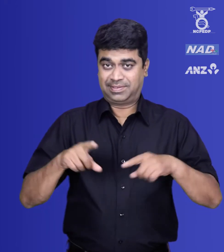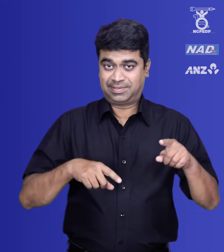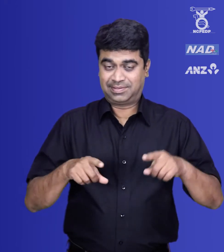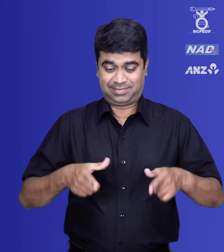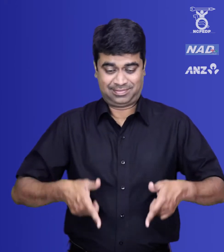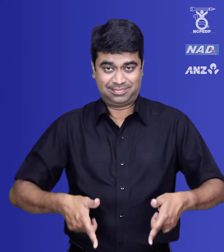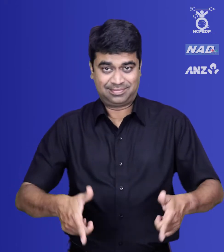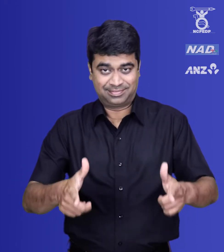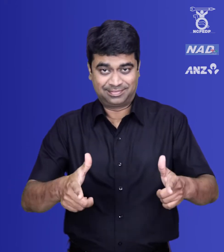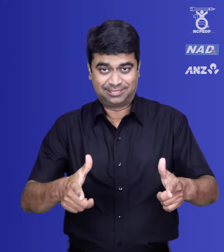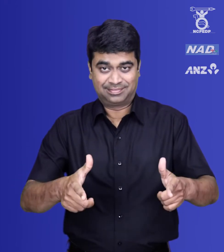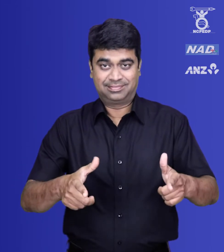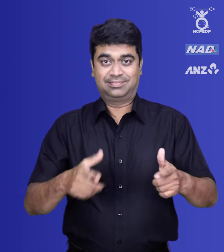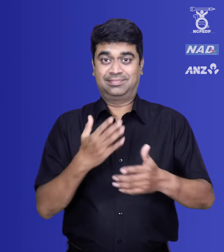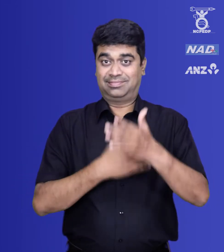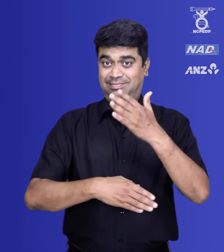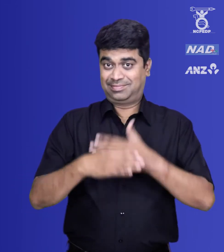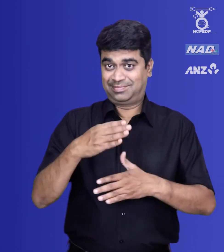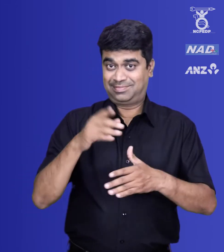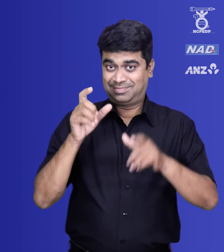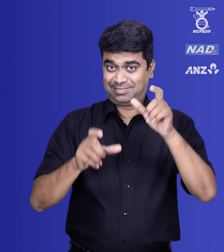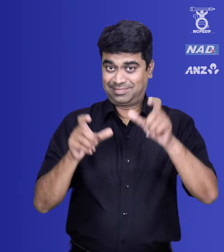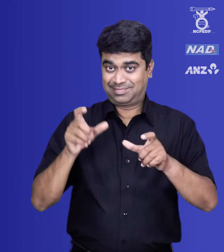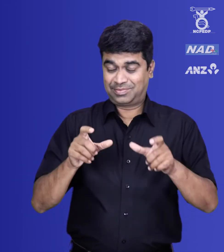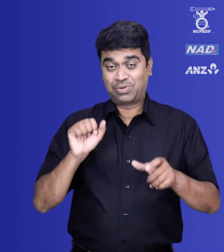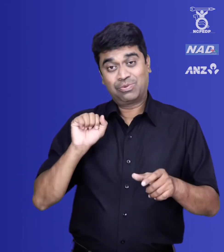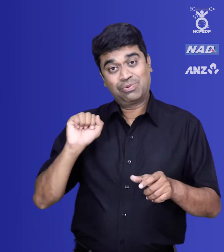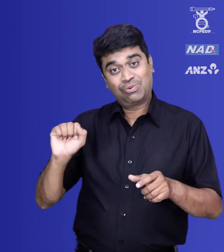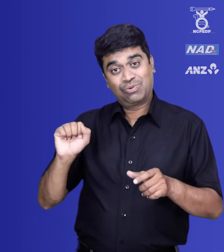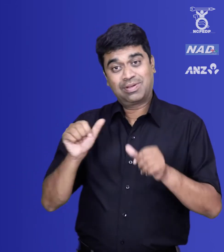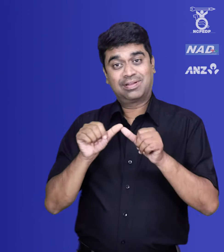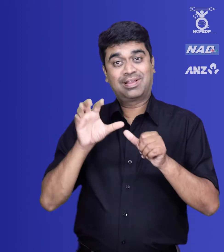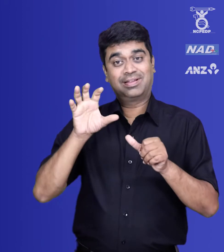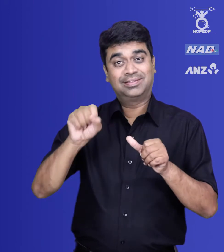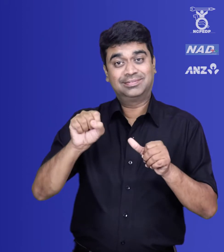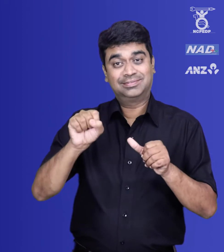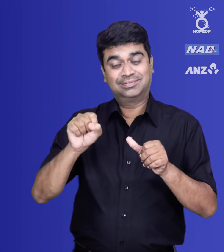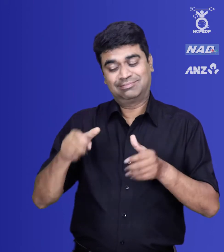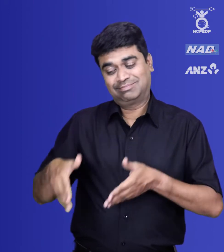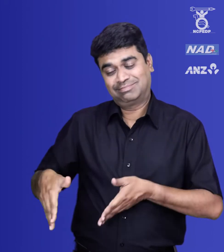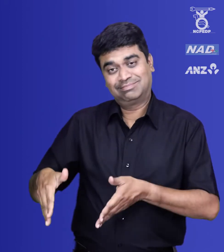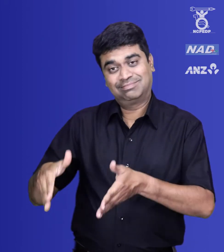Accessible roads to address mobility necessary for persons with disabilities.